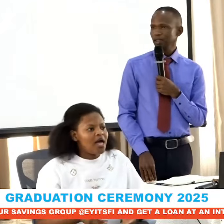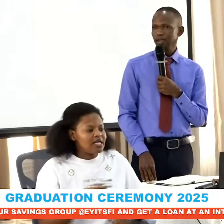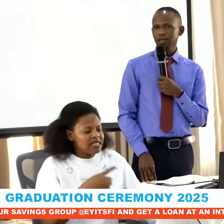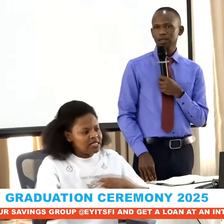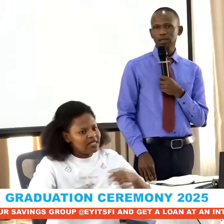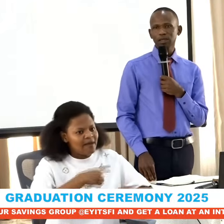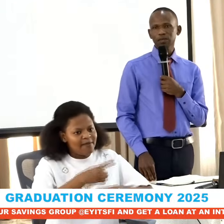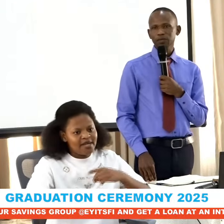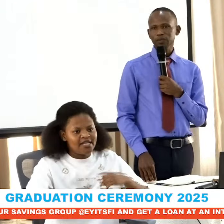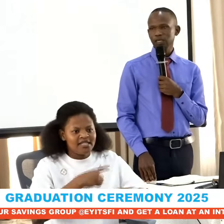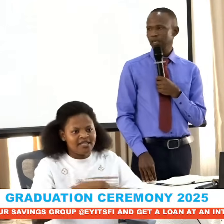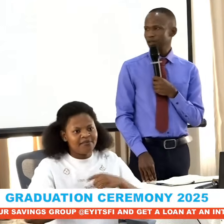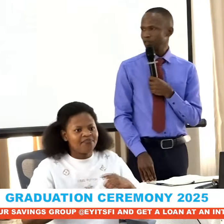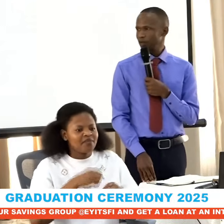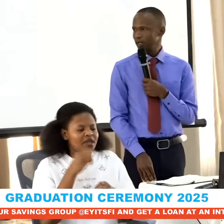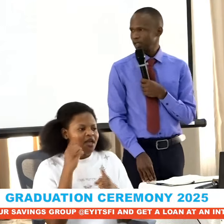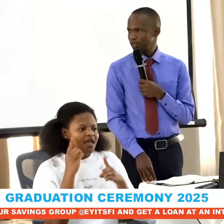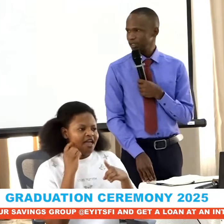awareness and